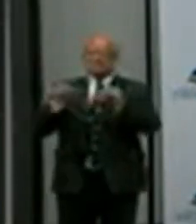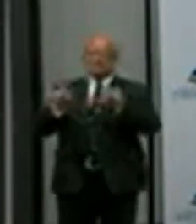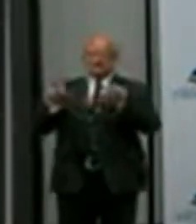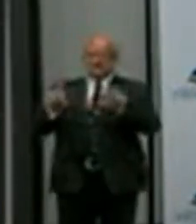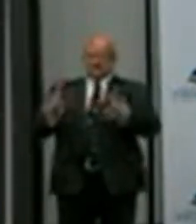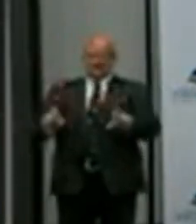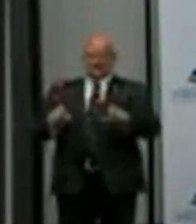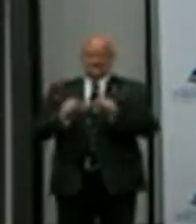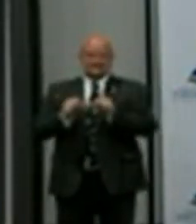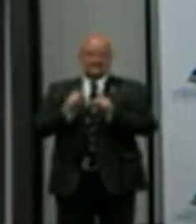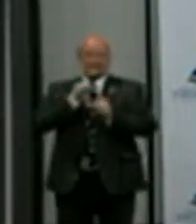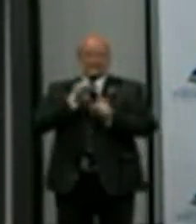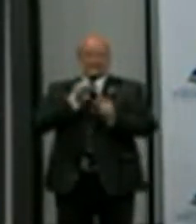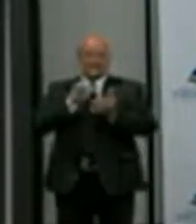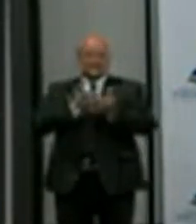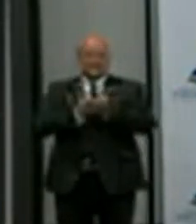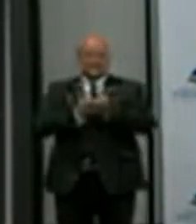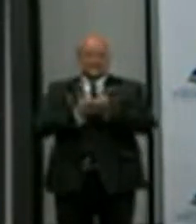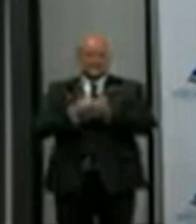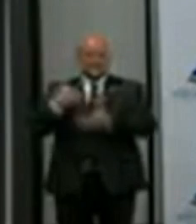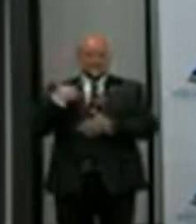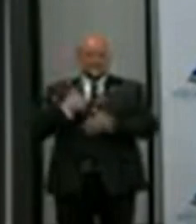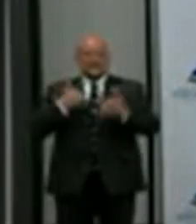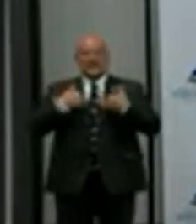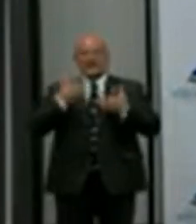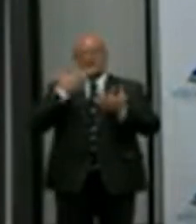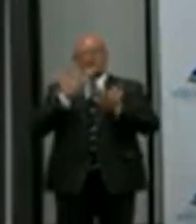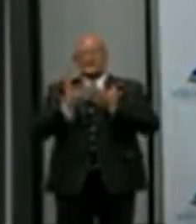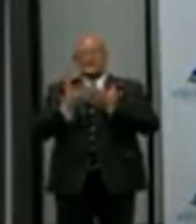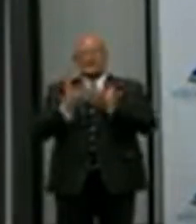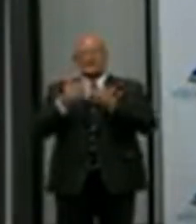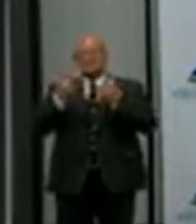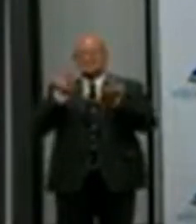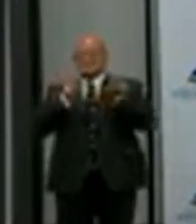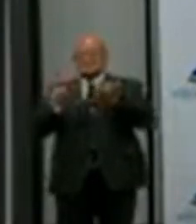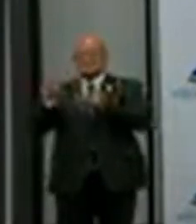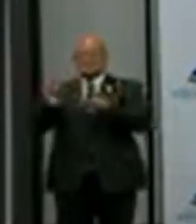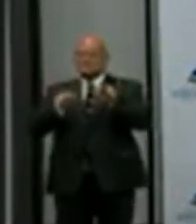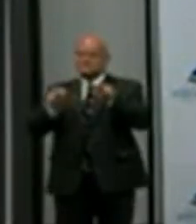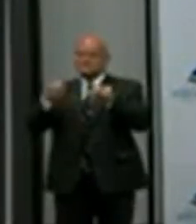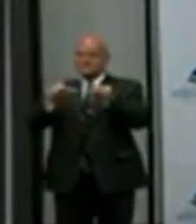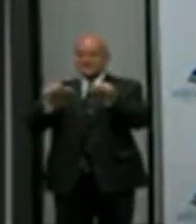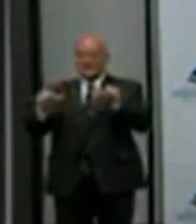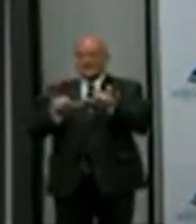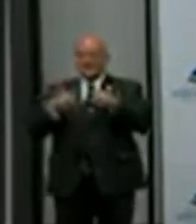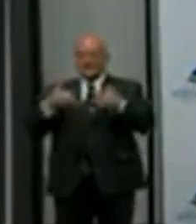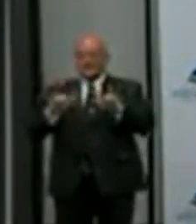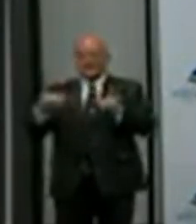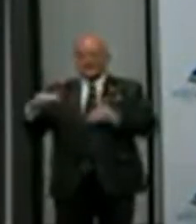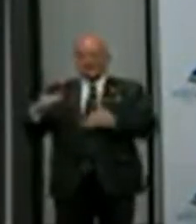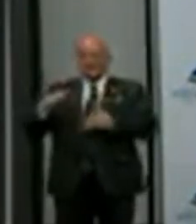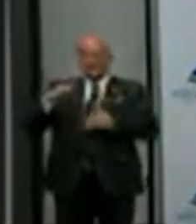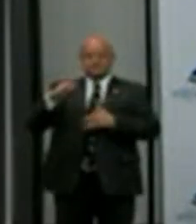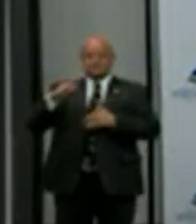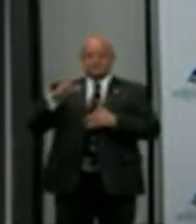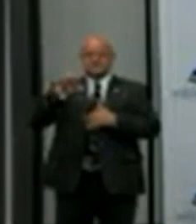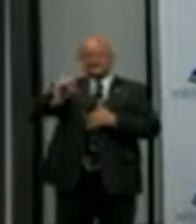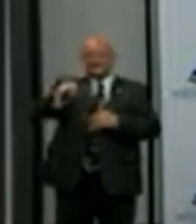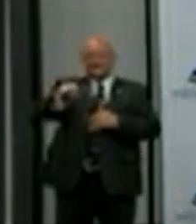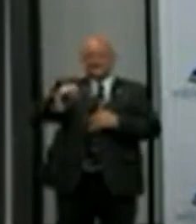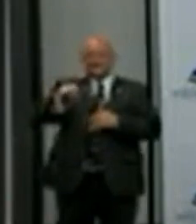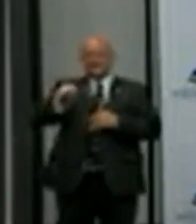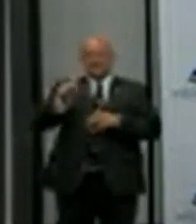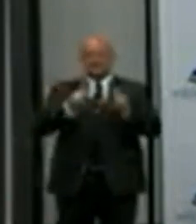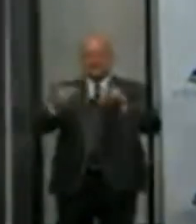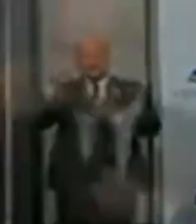testing and we want to make sure that we have a good radar if there's any area that starts going in the wrong direction, and